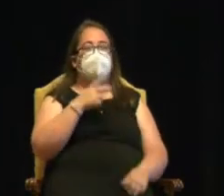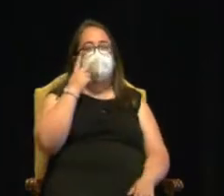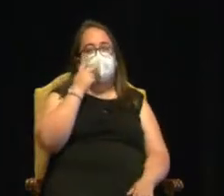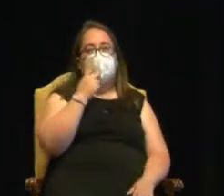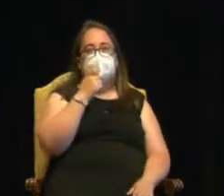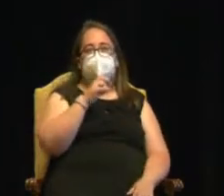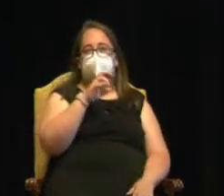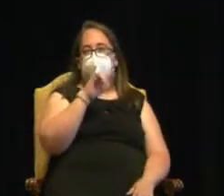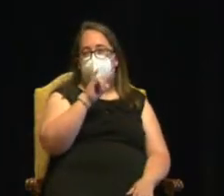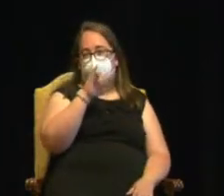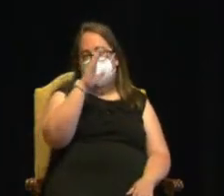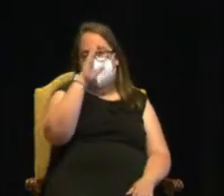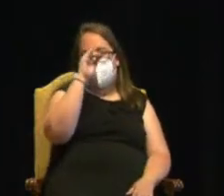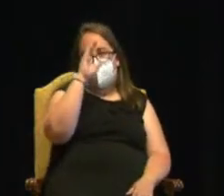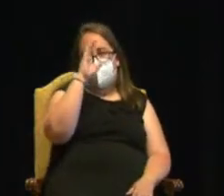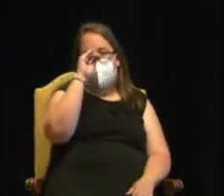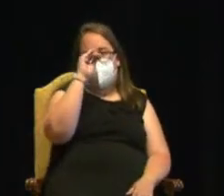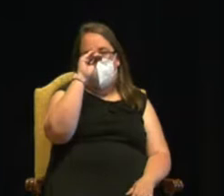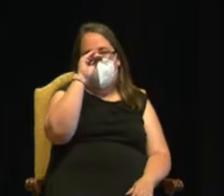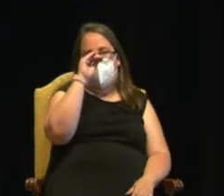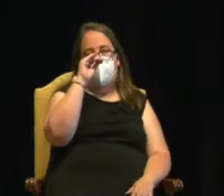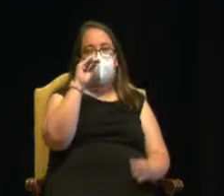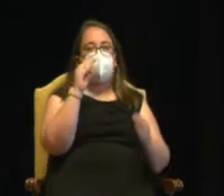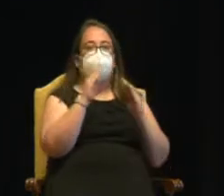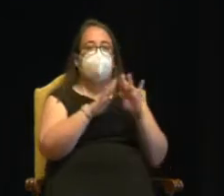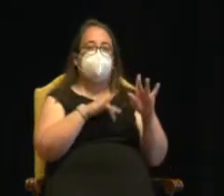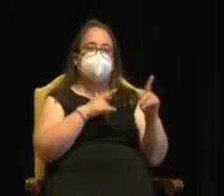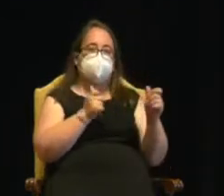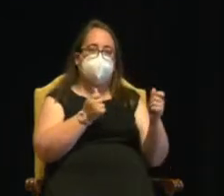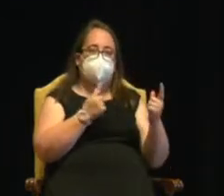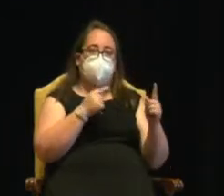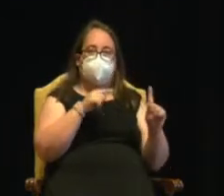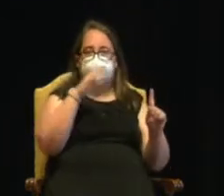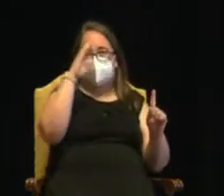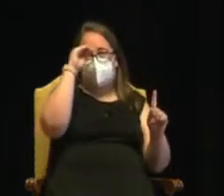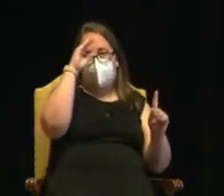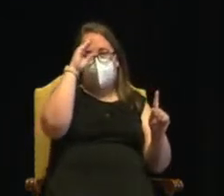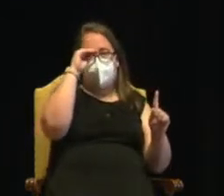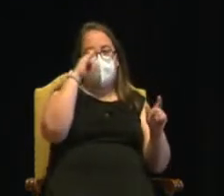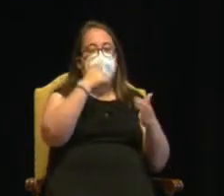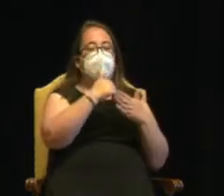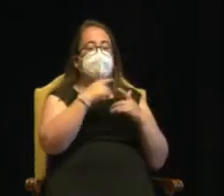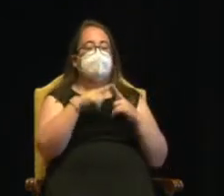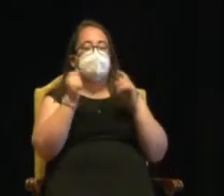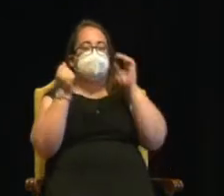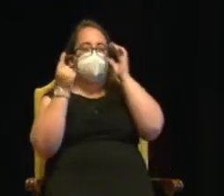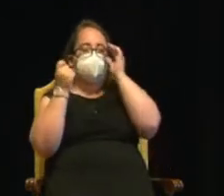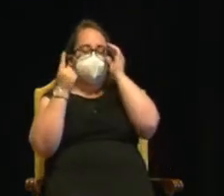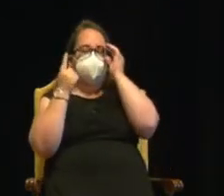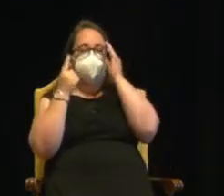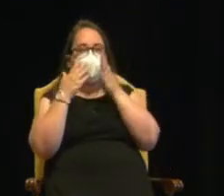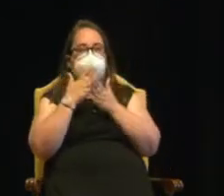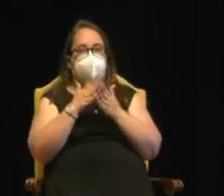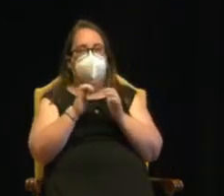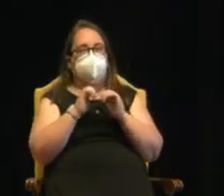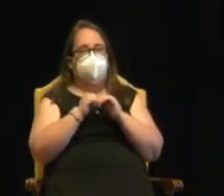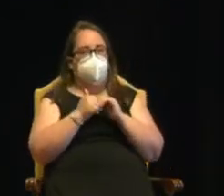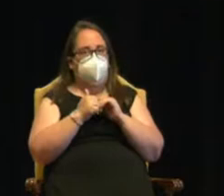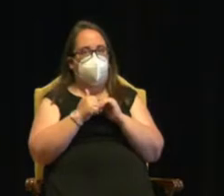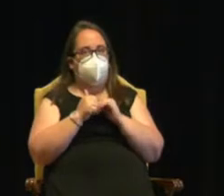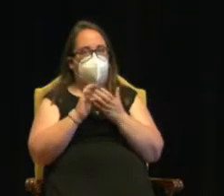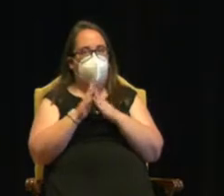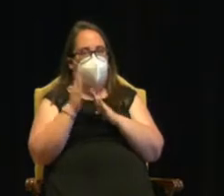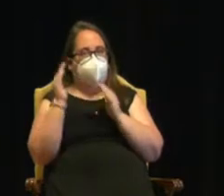little boy, and he's much more sympathetic there. And it helps us understand some of how he turned out to be